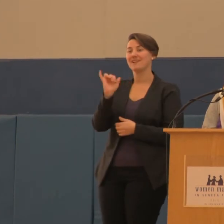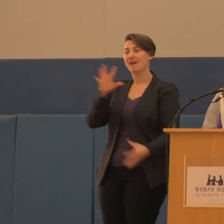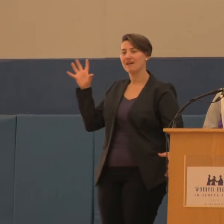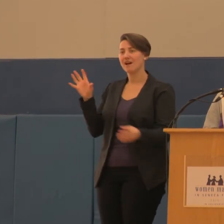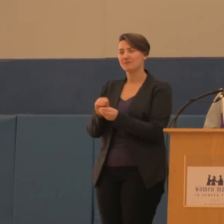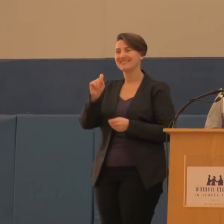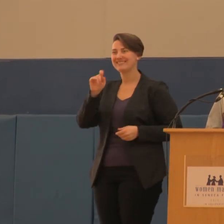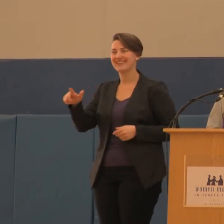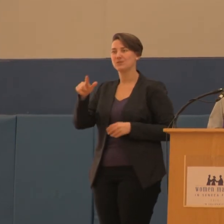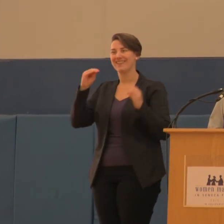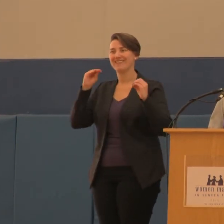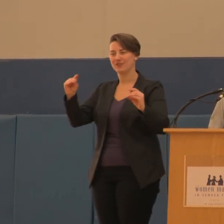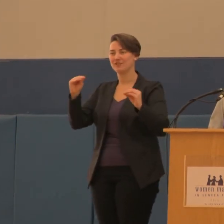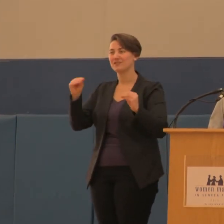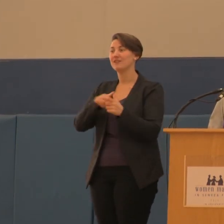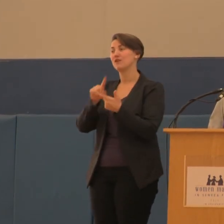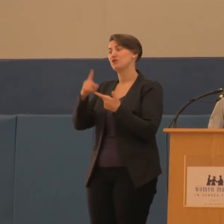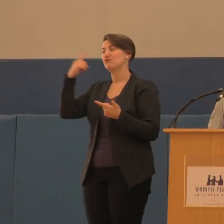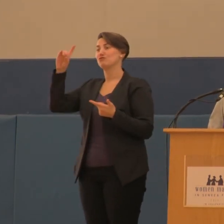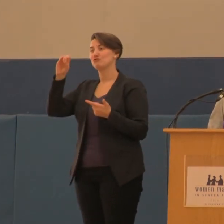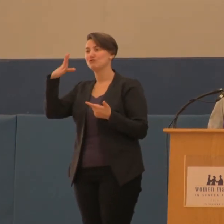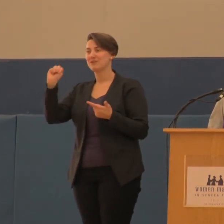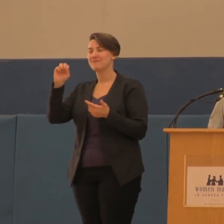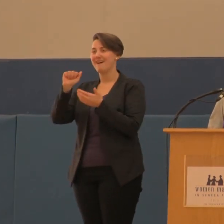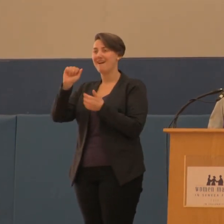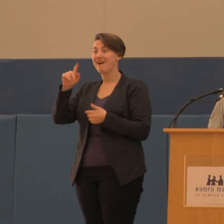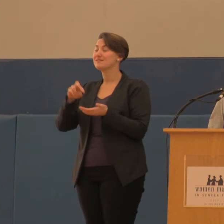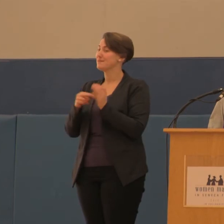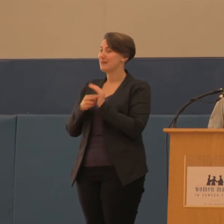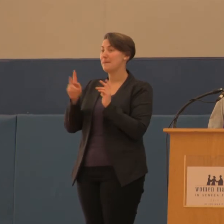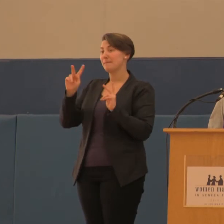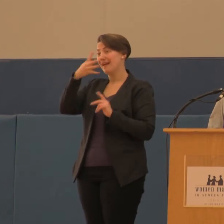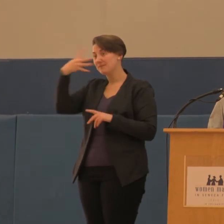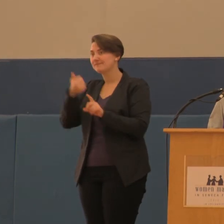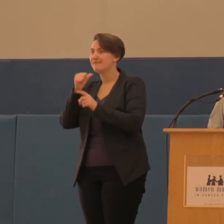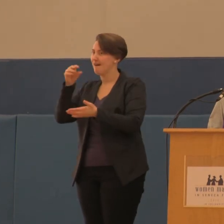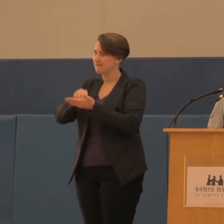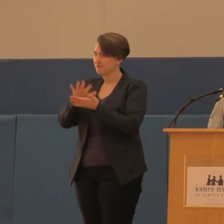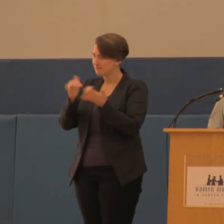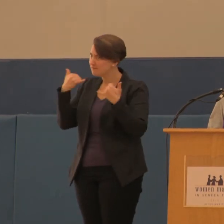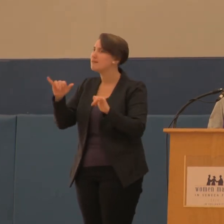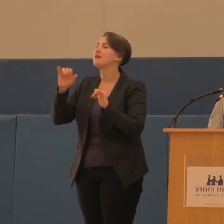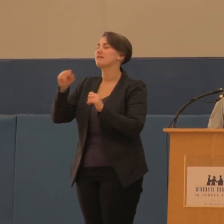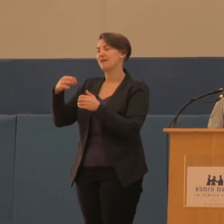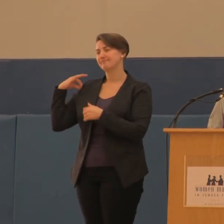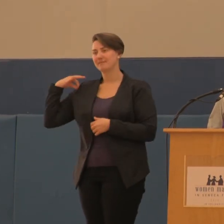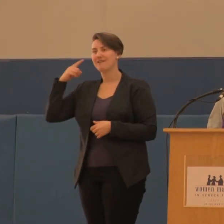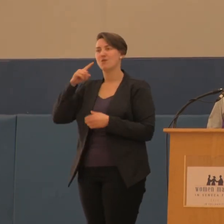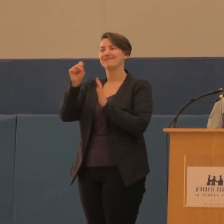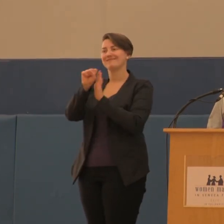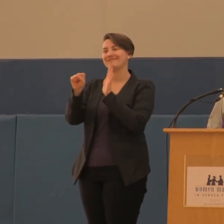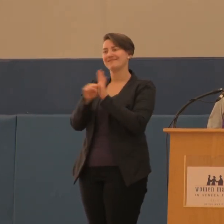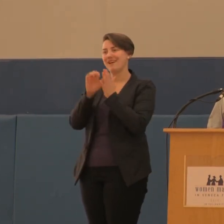Education Legislation, the DREAM Act, which allows undocumented immigrants in New York to apply for state college